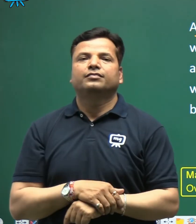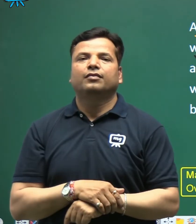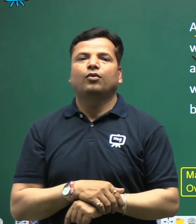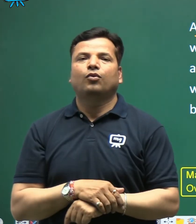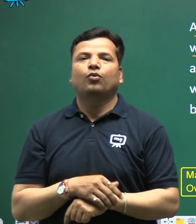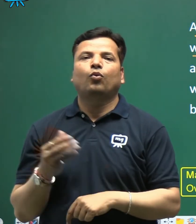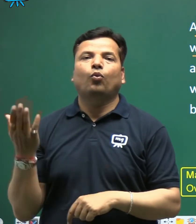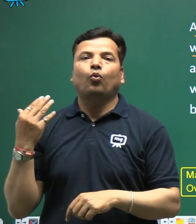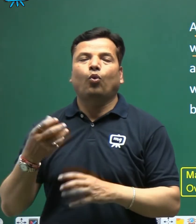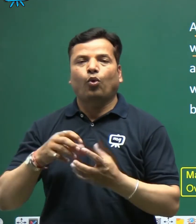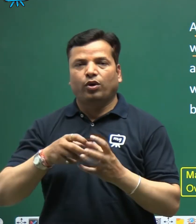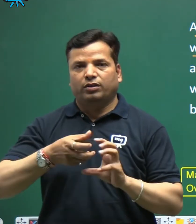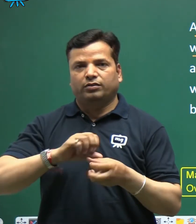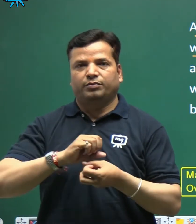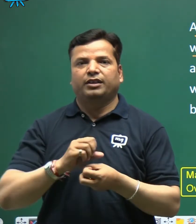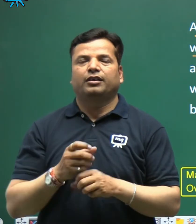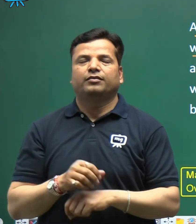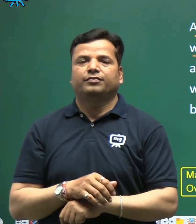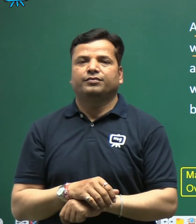was made of